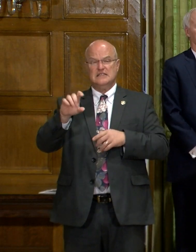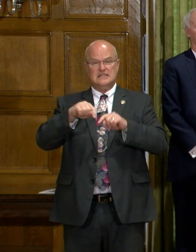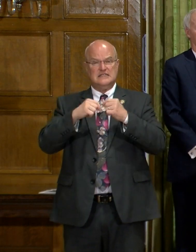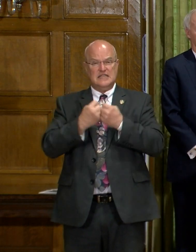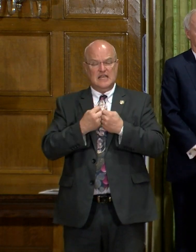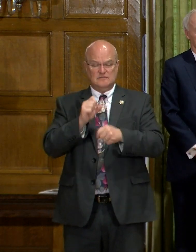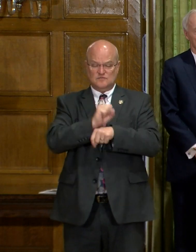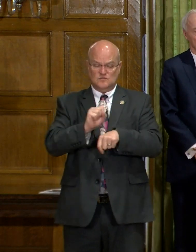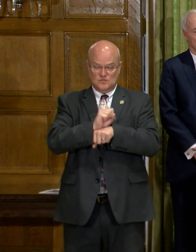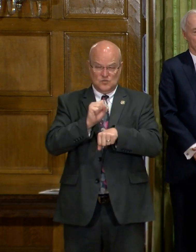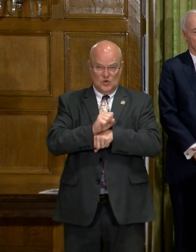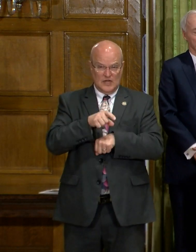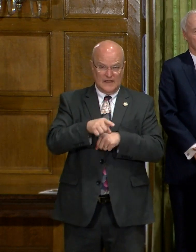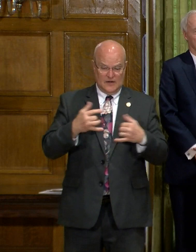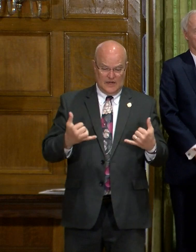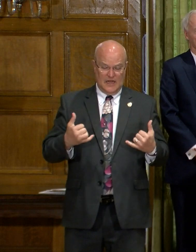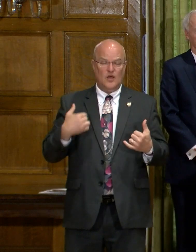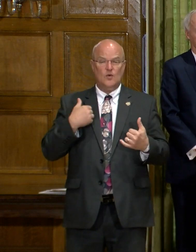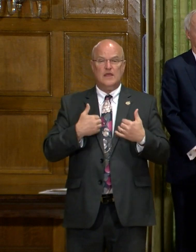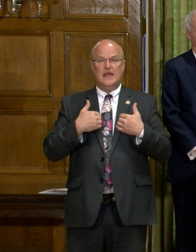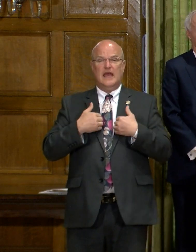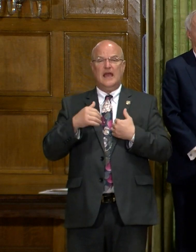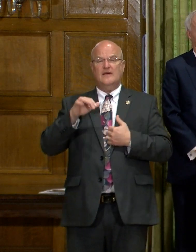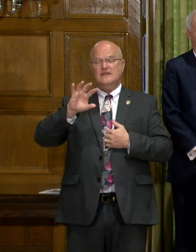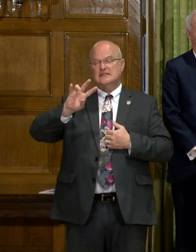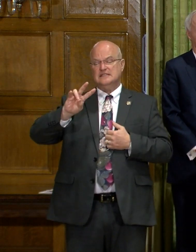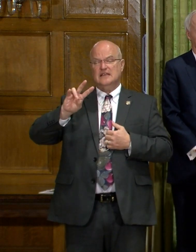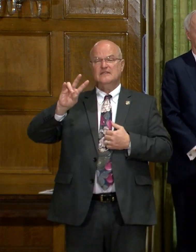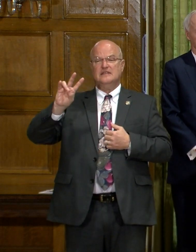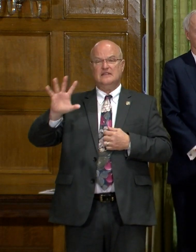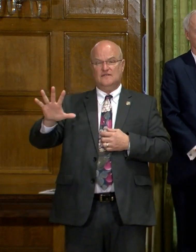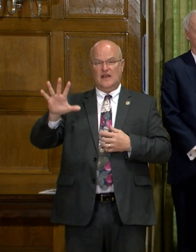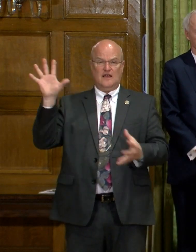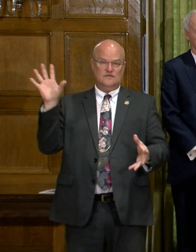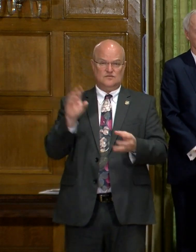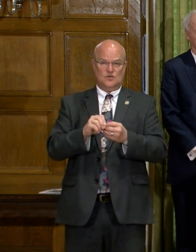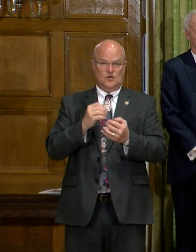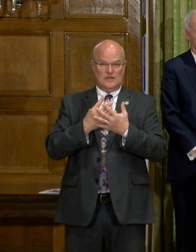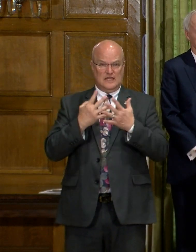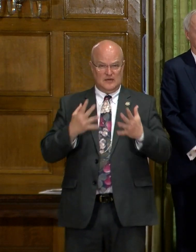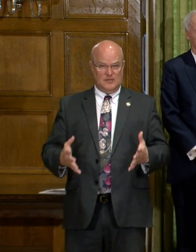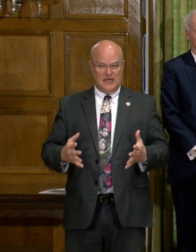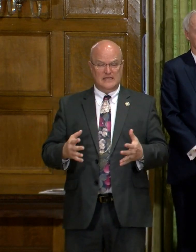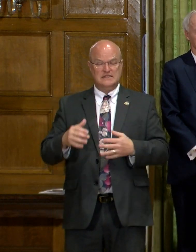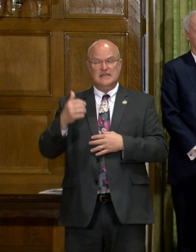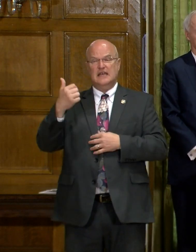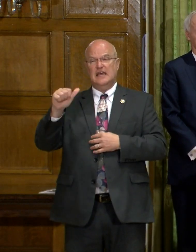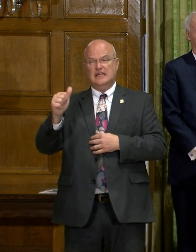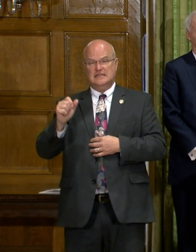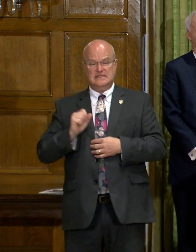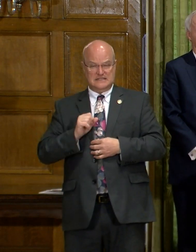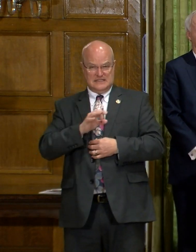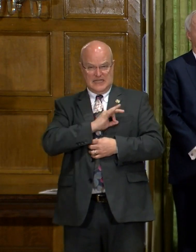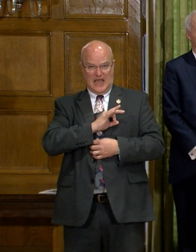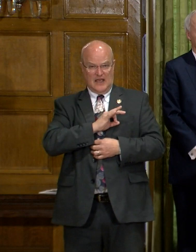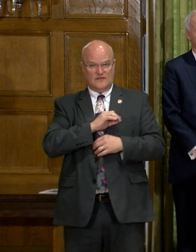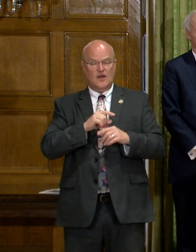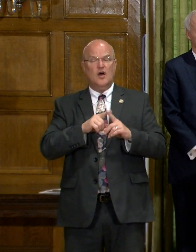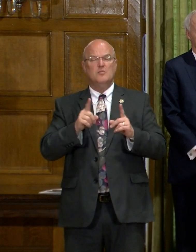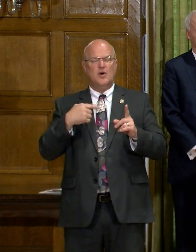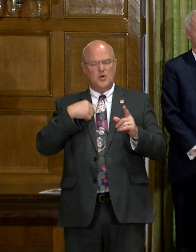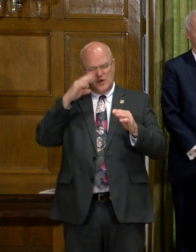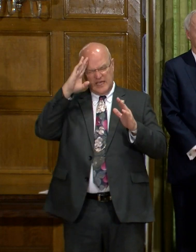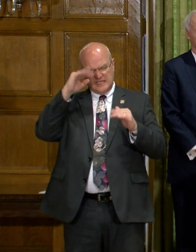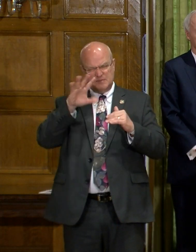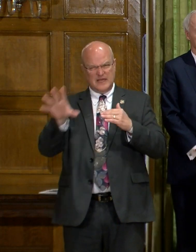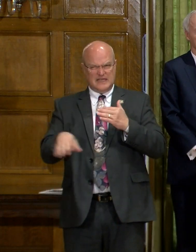their testing strategy. At this point, we only have 75 total inmates and 10 staff, but we'll